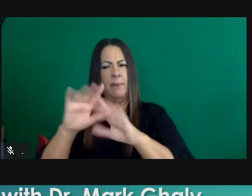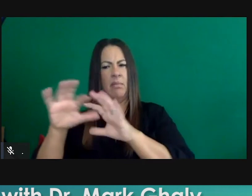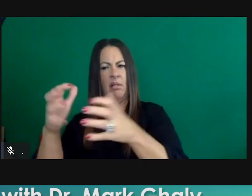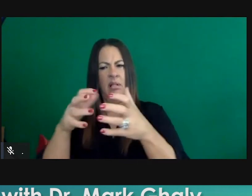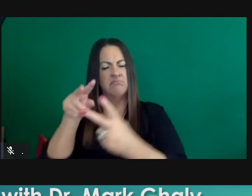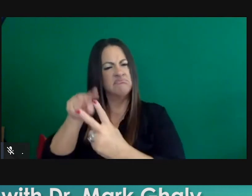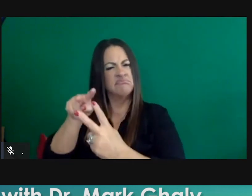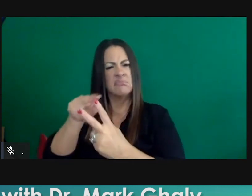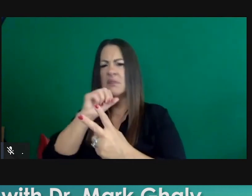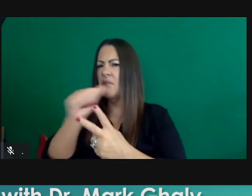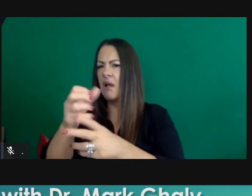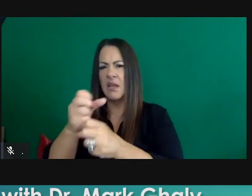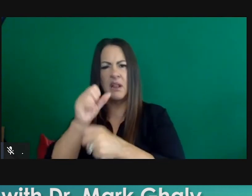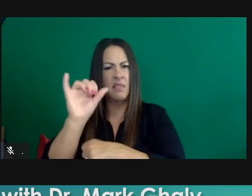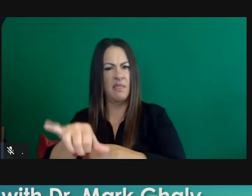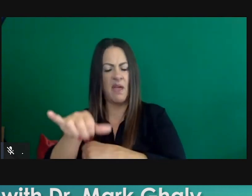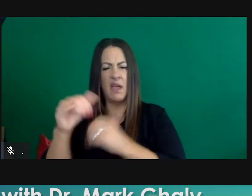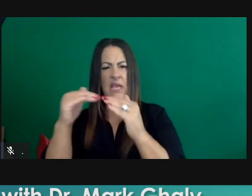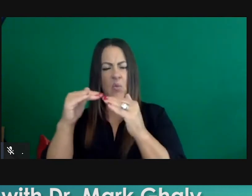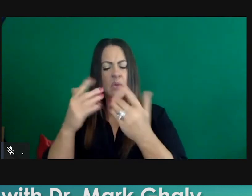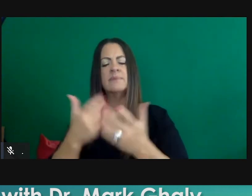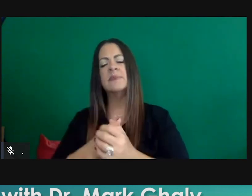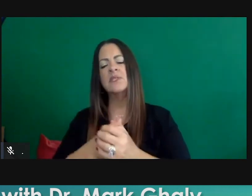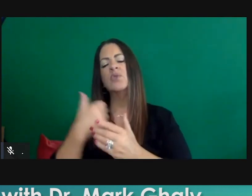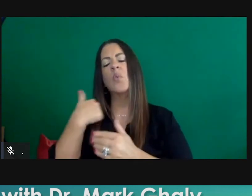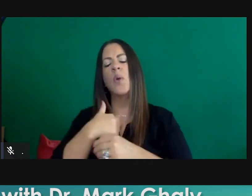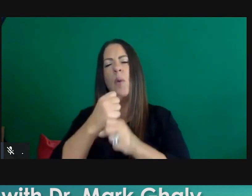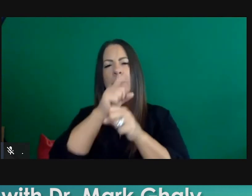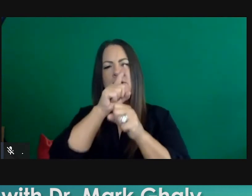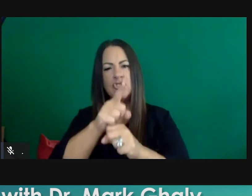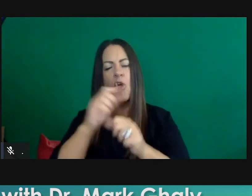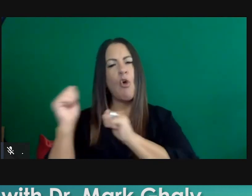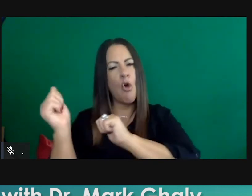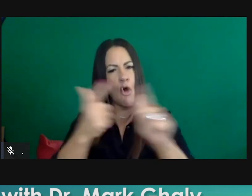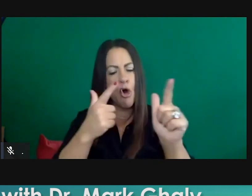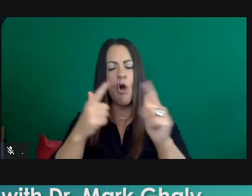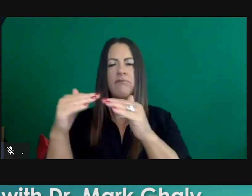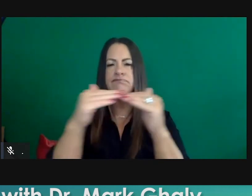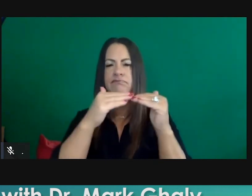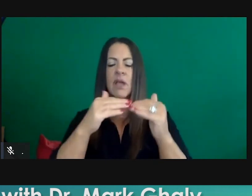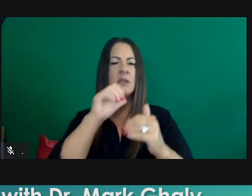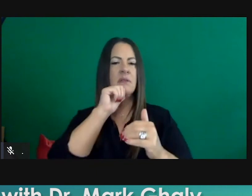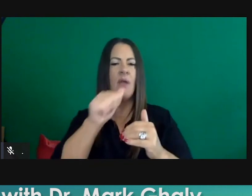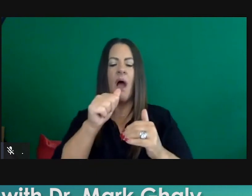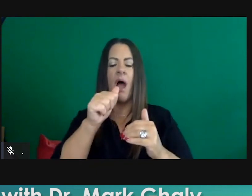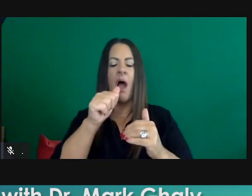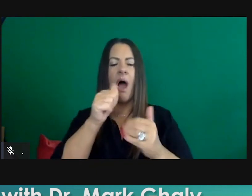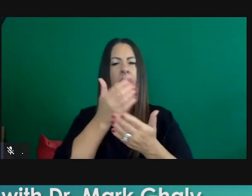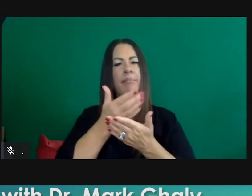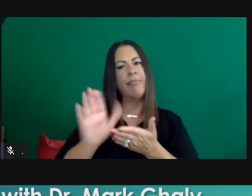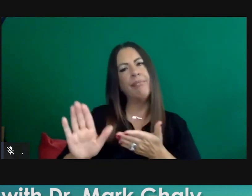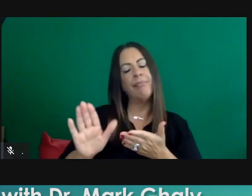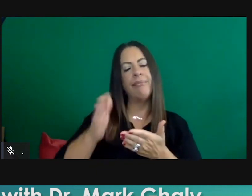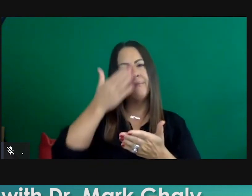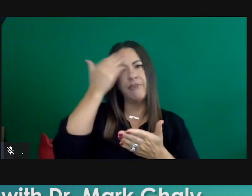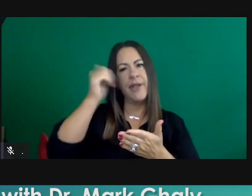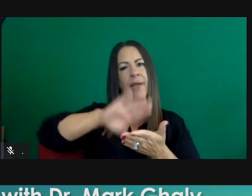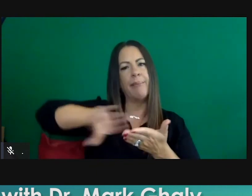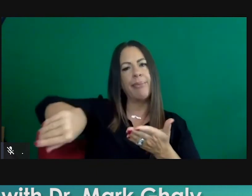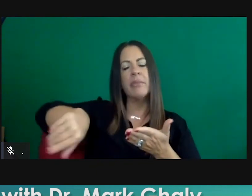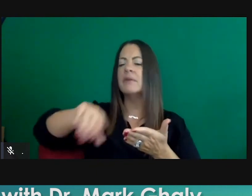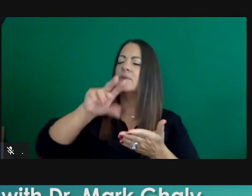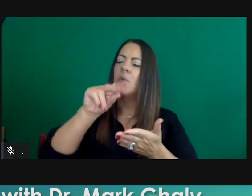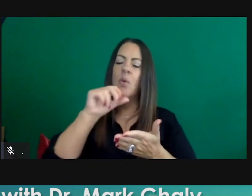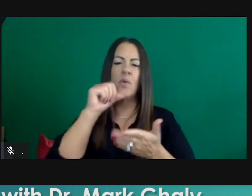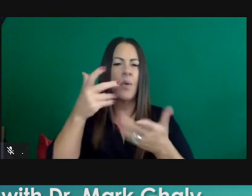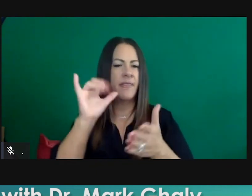all of our counties move forward, we don't leave any of our communities behind. And that's the purpose of the equity measure. And we're